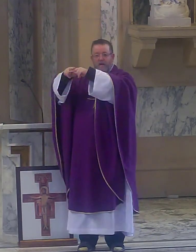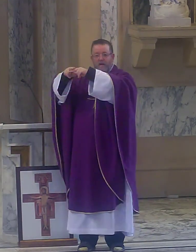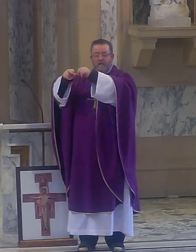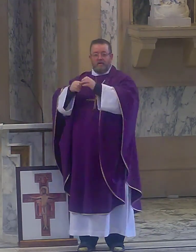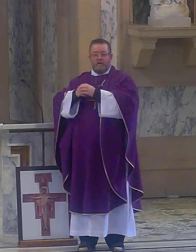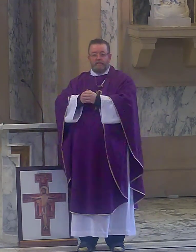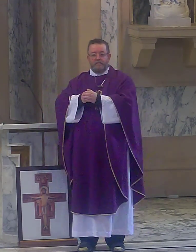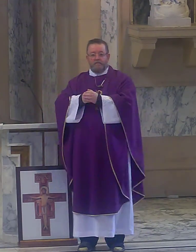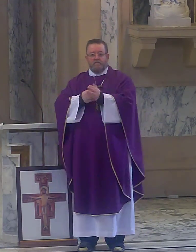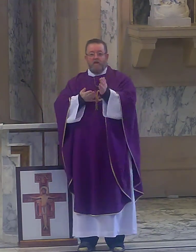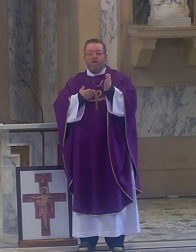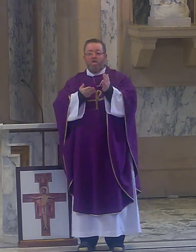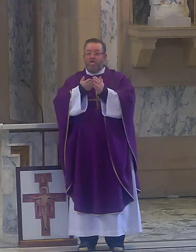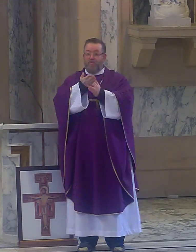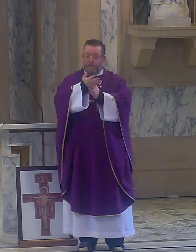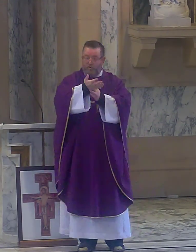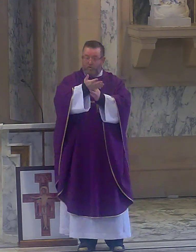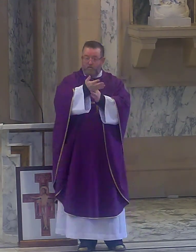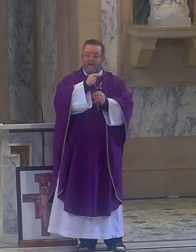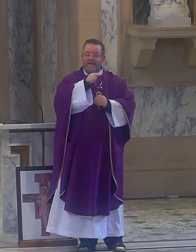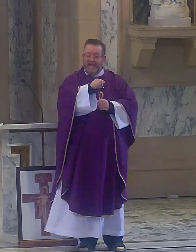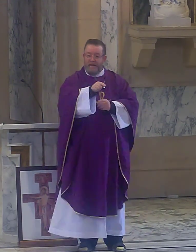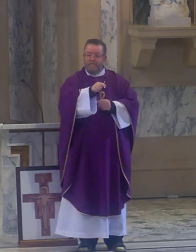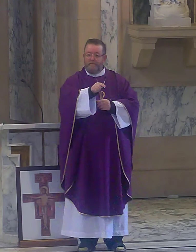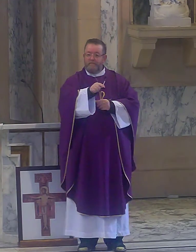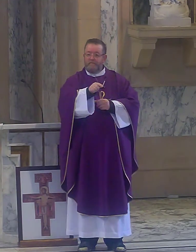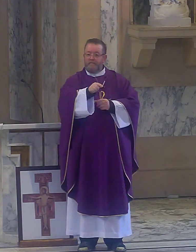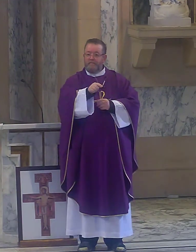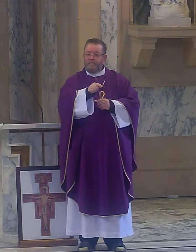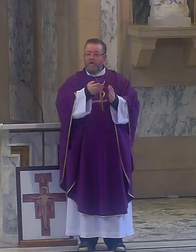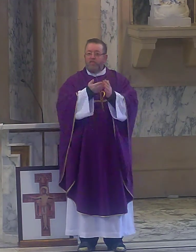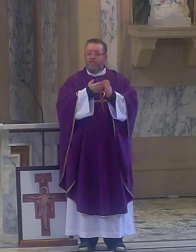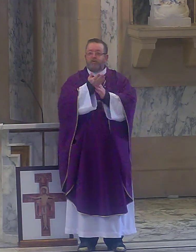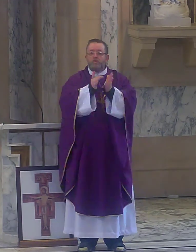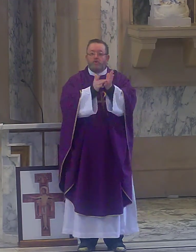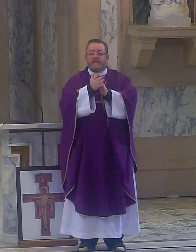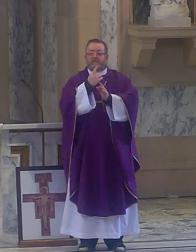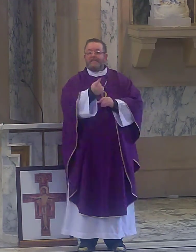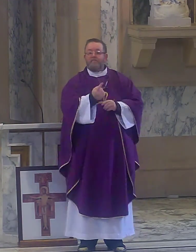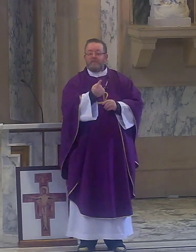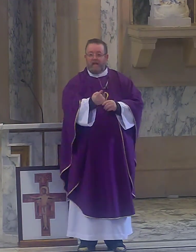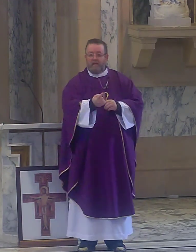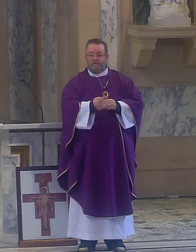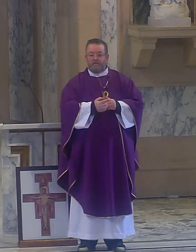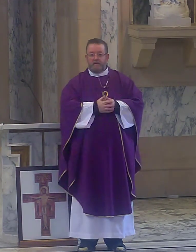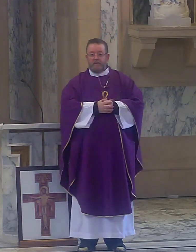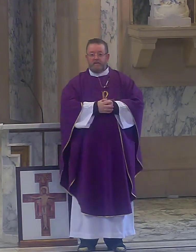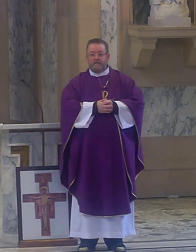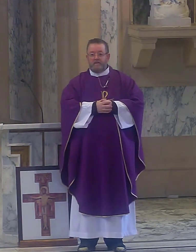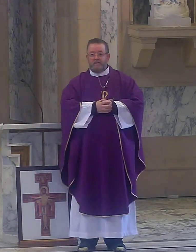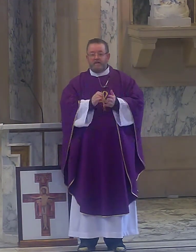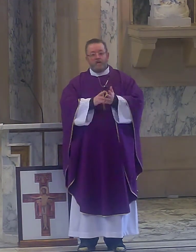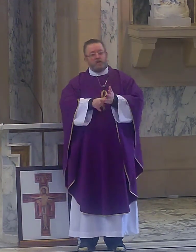father through him through jesus himself